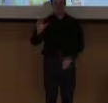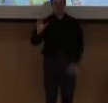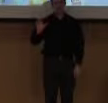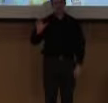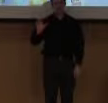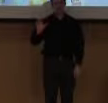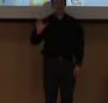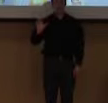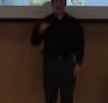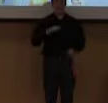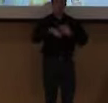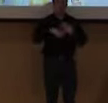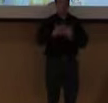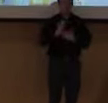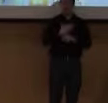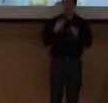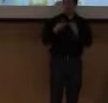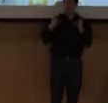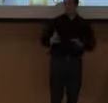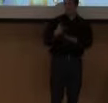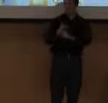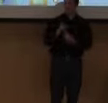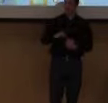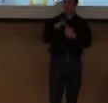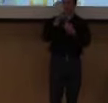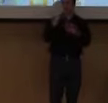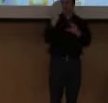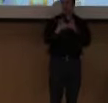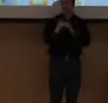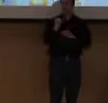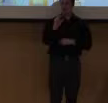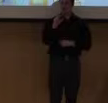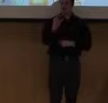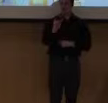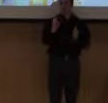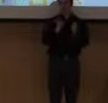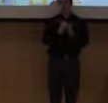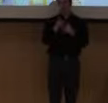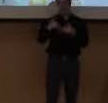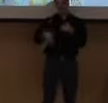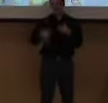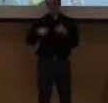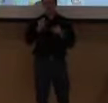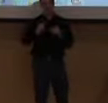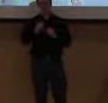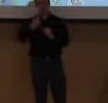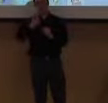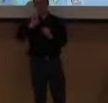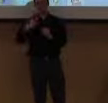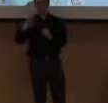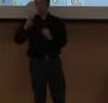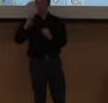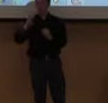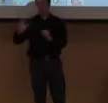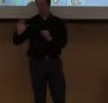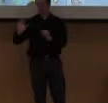So all of our participants receive a special email account with the ending .dhhvac.